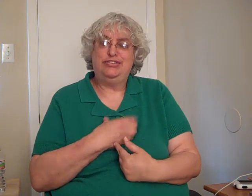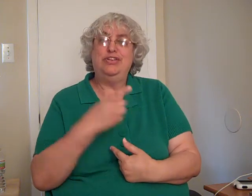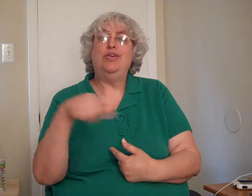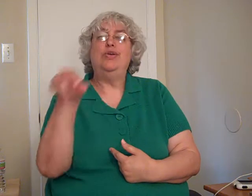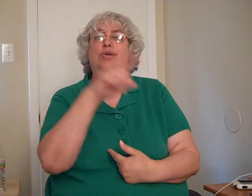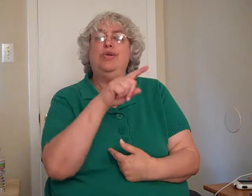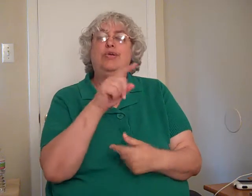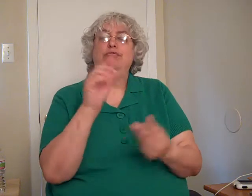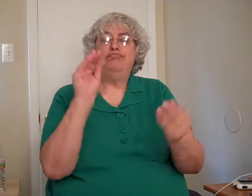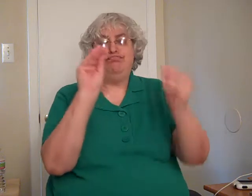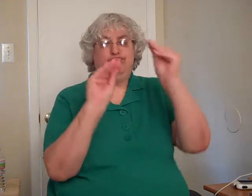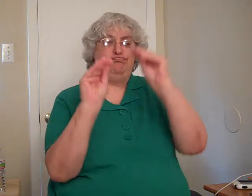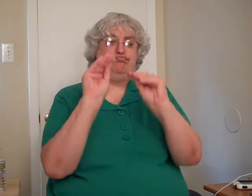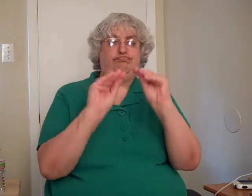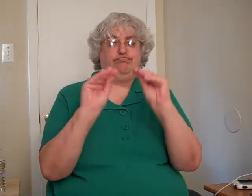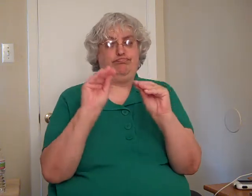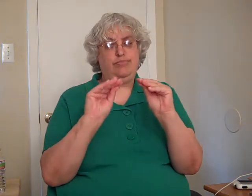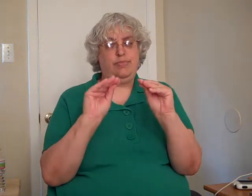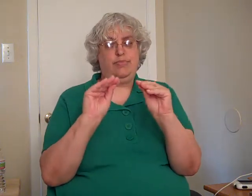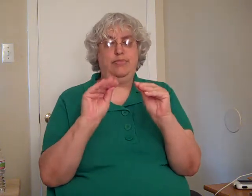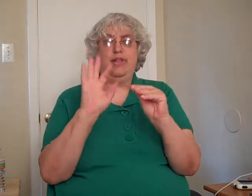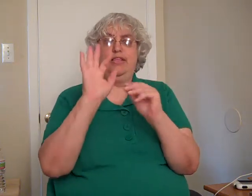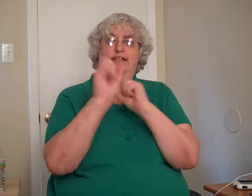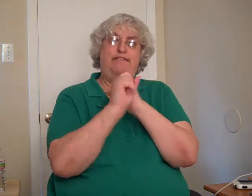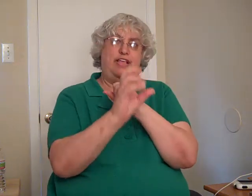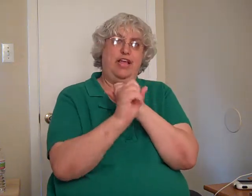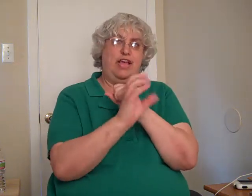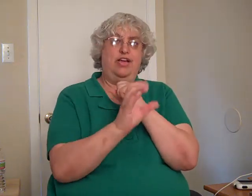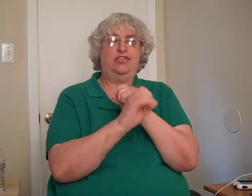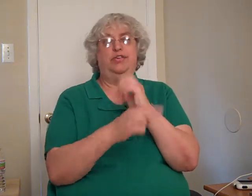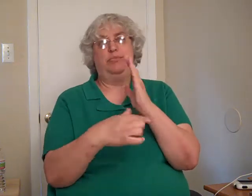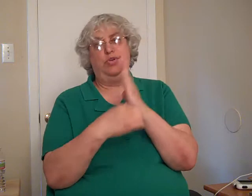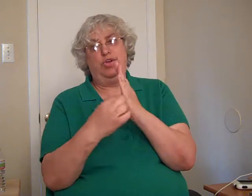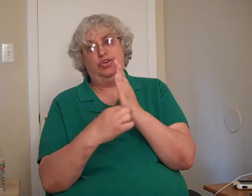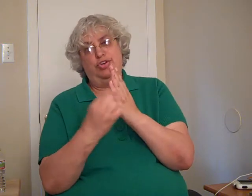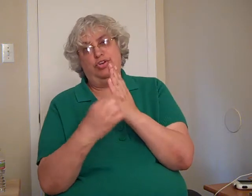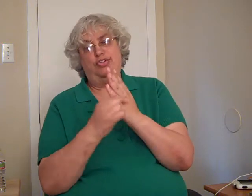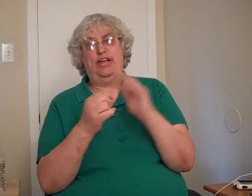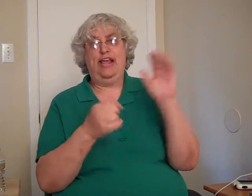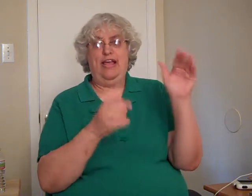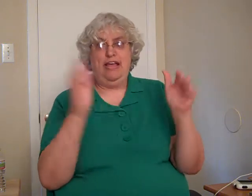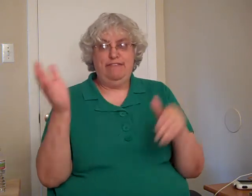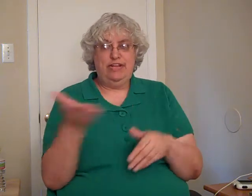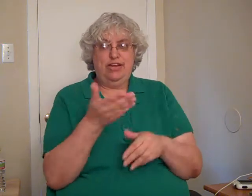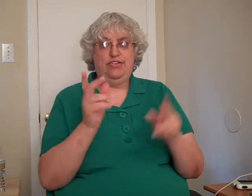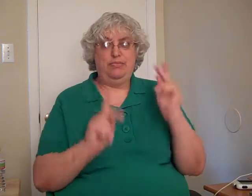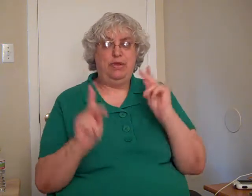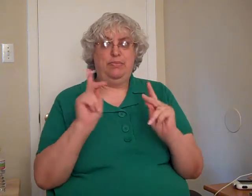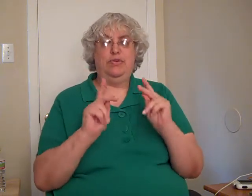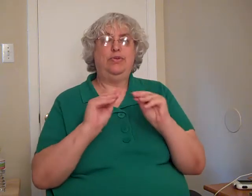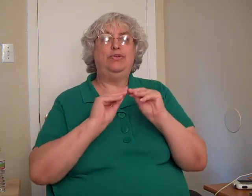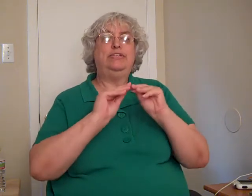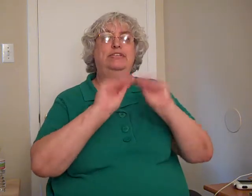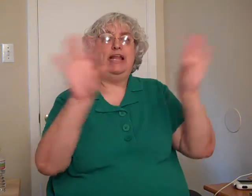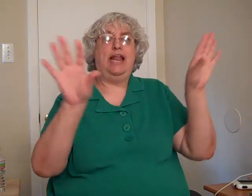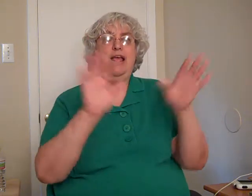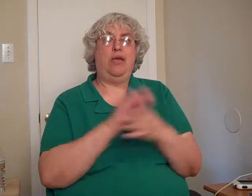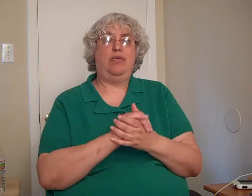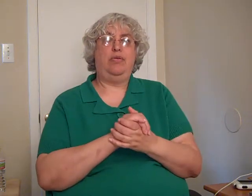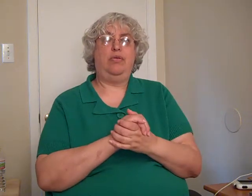little, you know, flyers or your brochures or your invitations to people and you send them out to them, you know, make sure